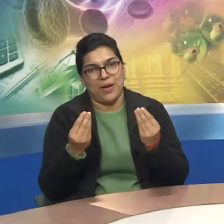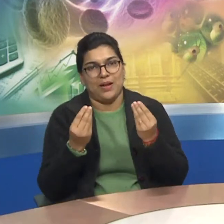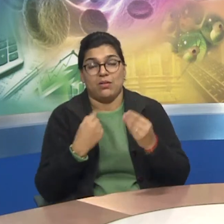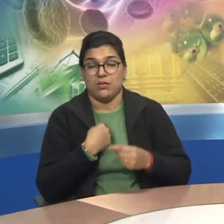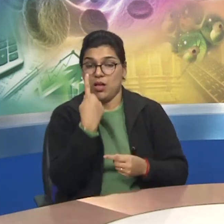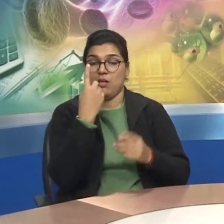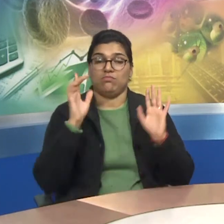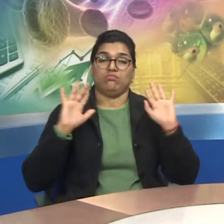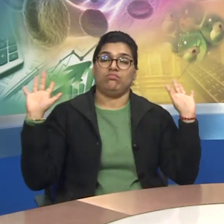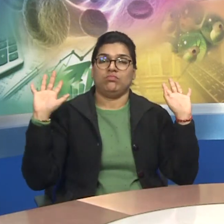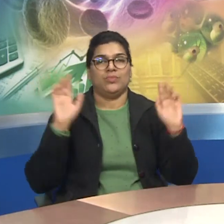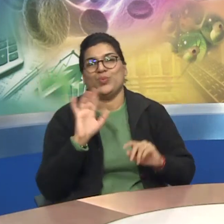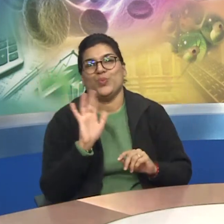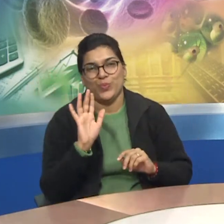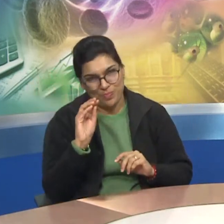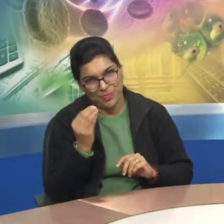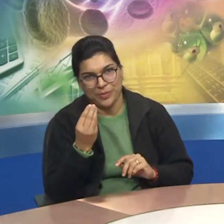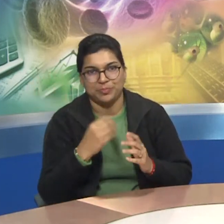and also the energy.